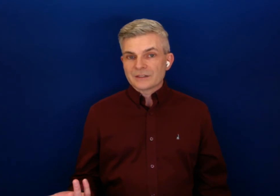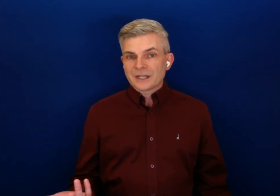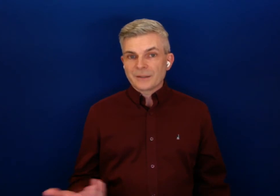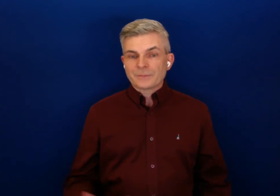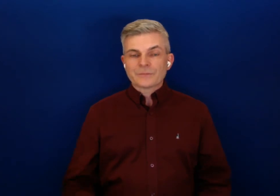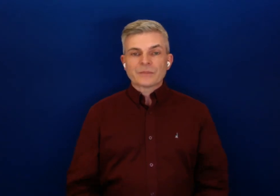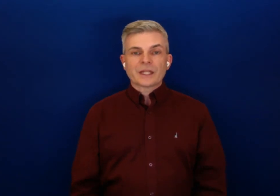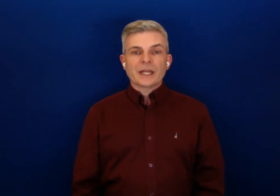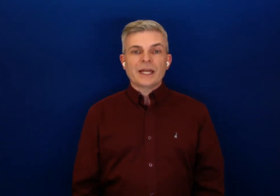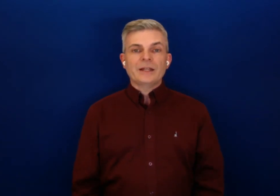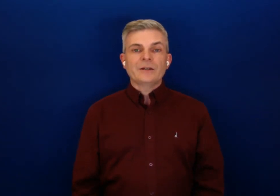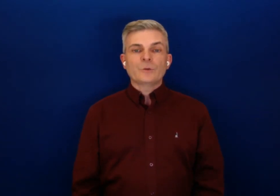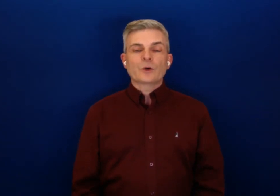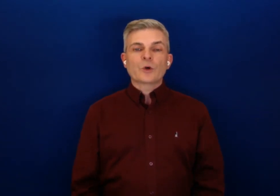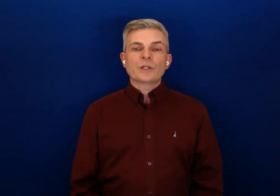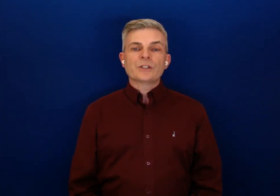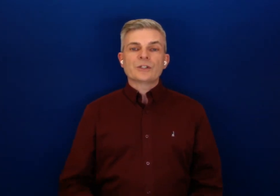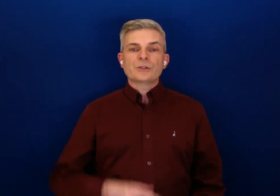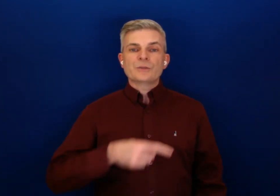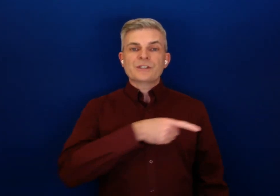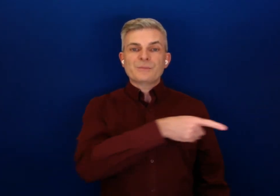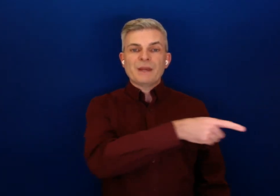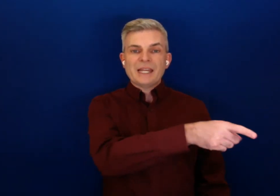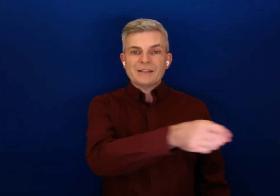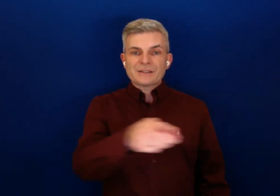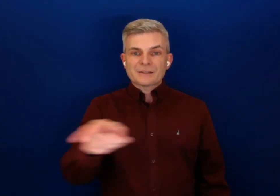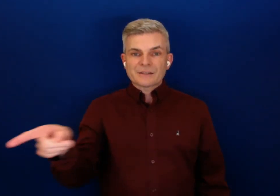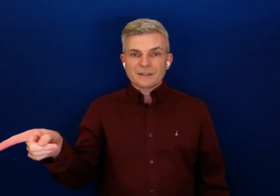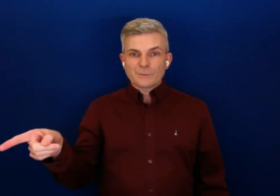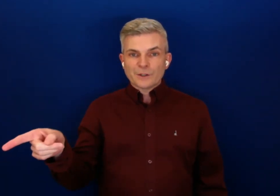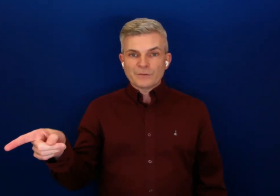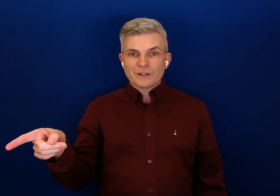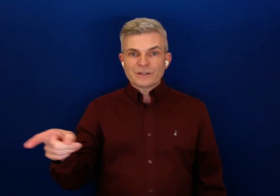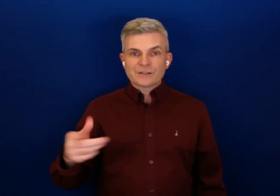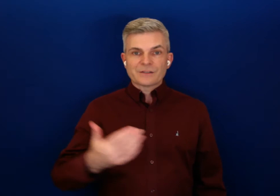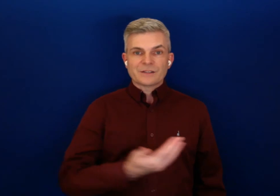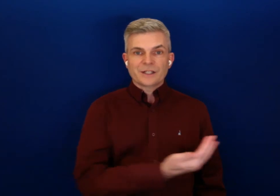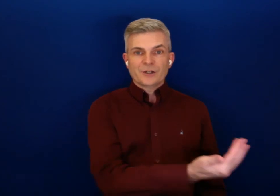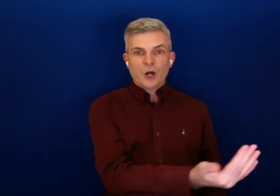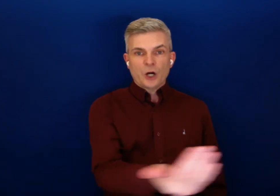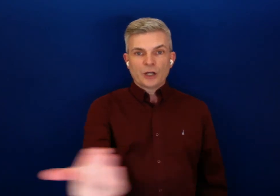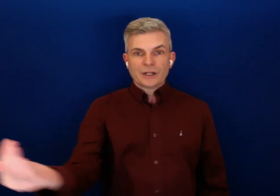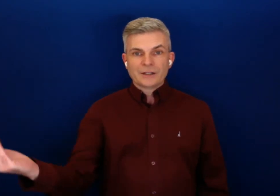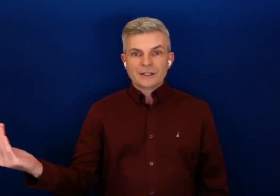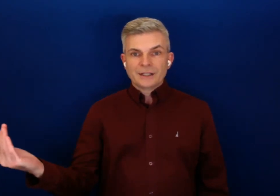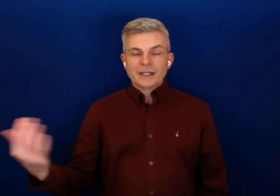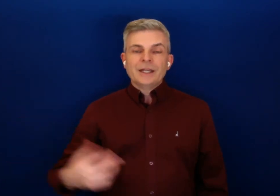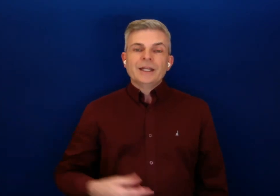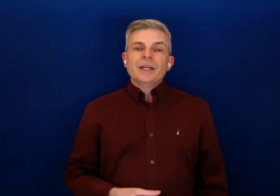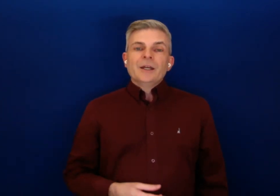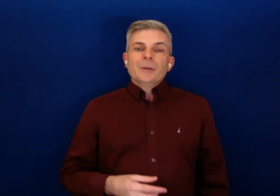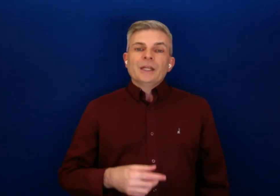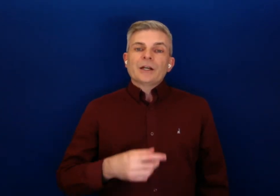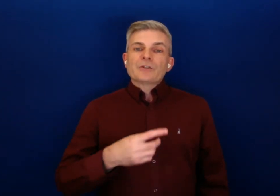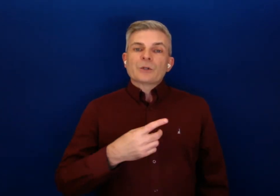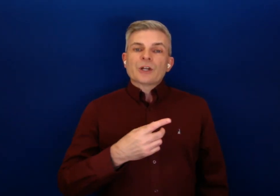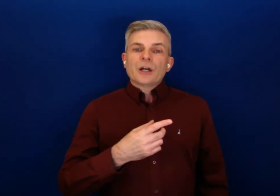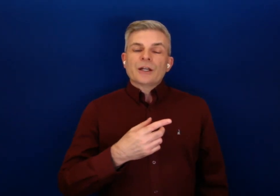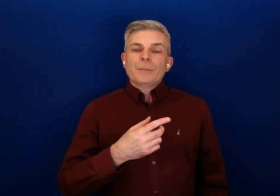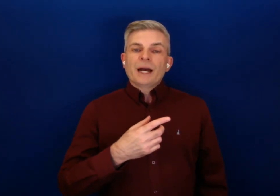say, and we're going to use space in front of us in an arc because we're talking